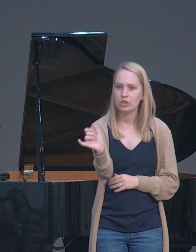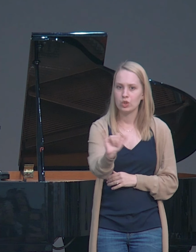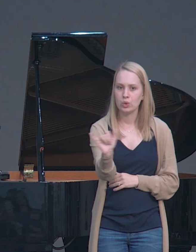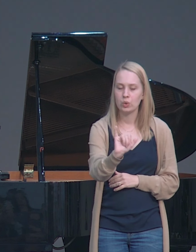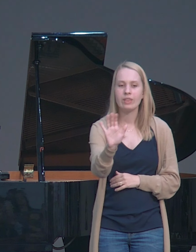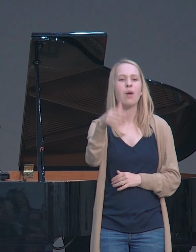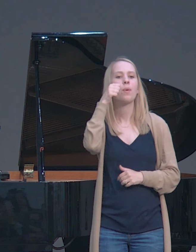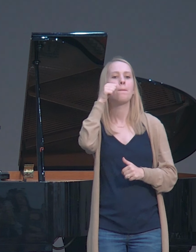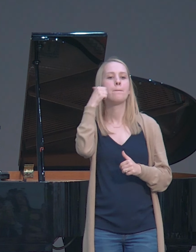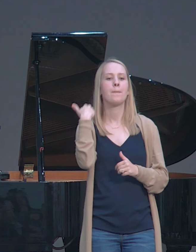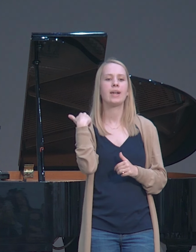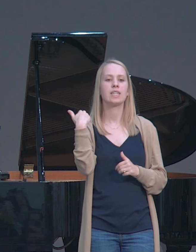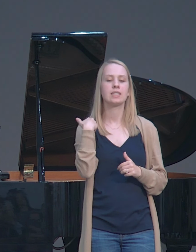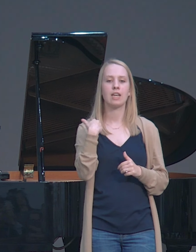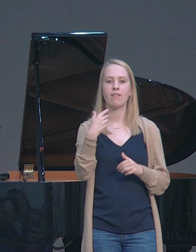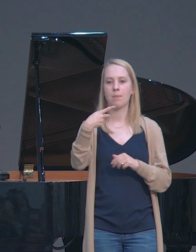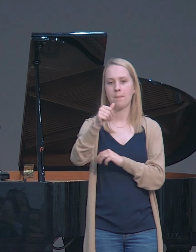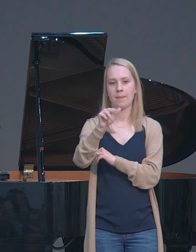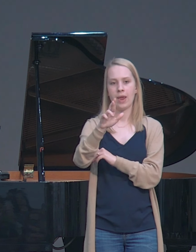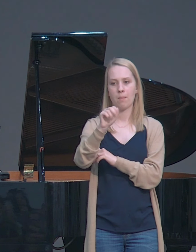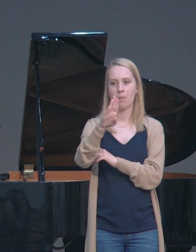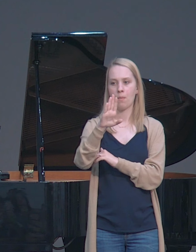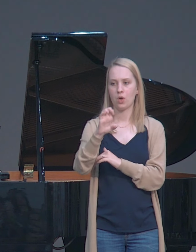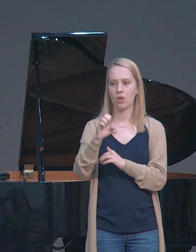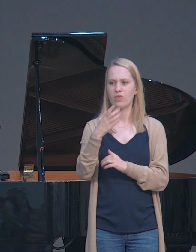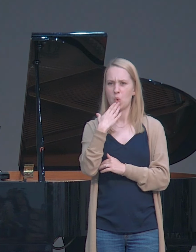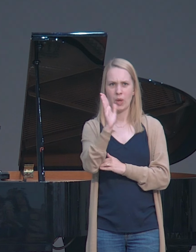parable of the wicked servant. We don't have time to walk through that.